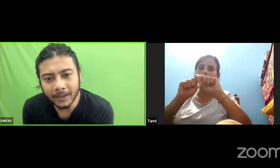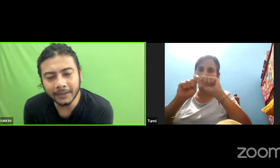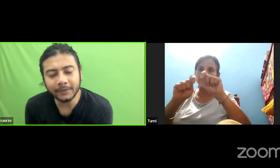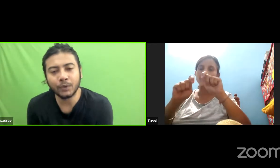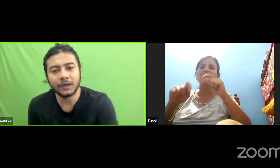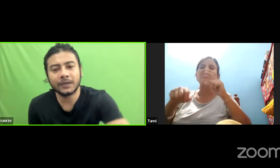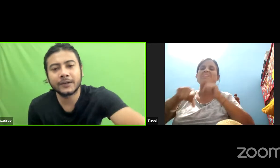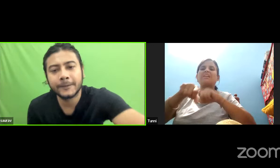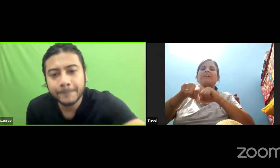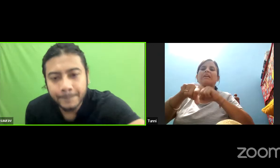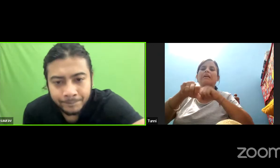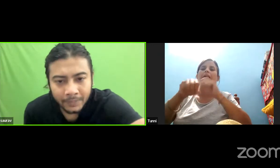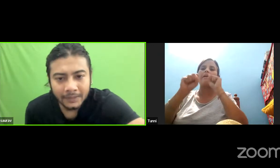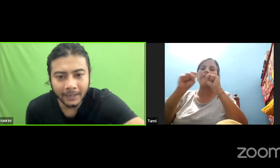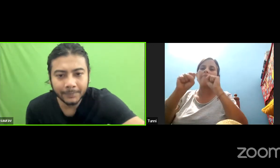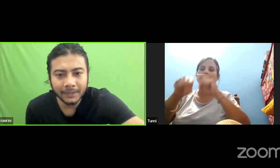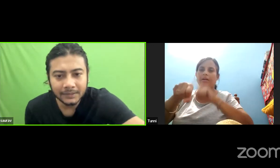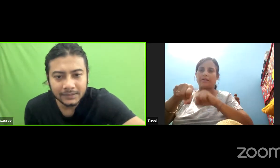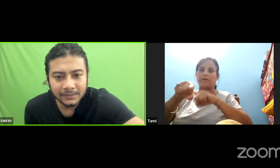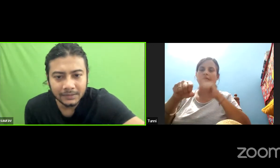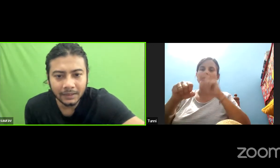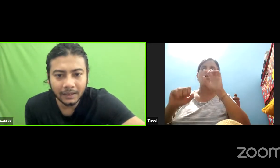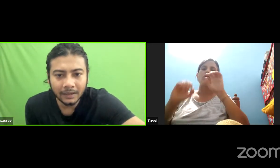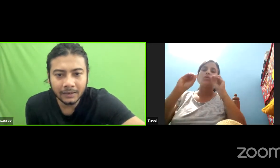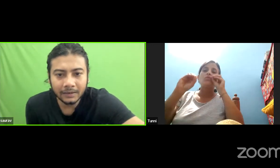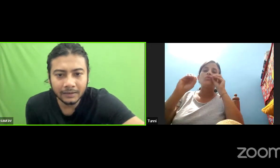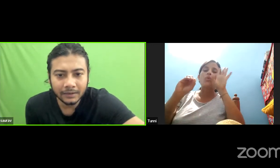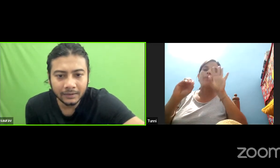My work timings are,